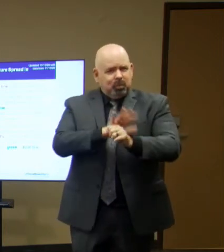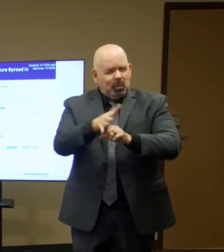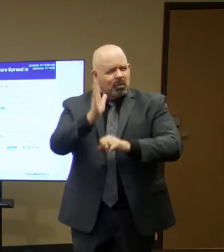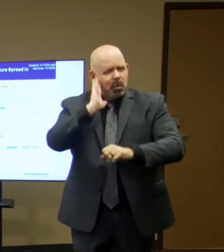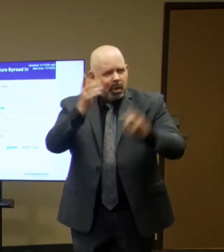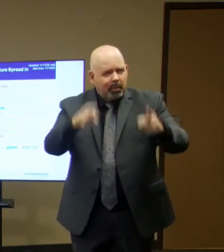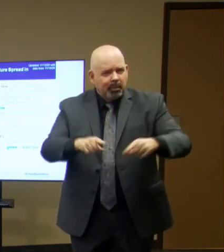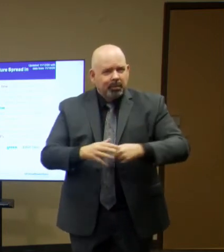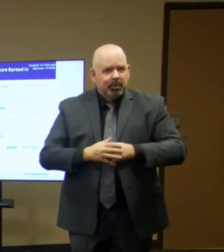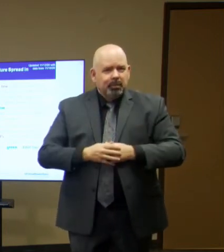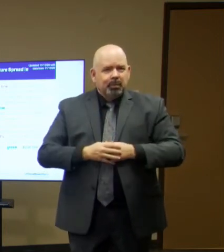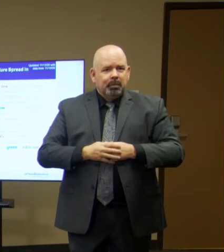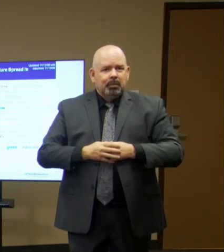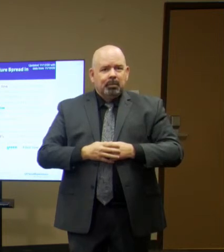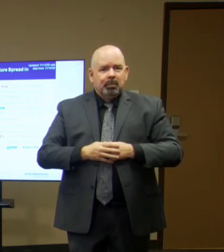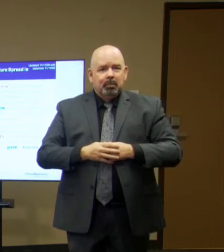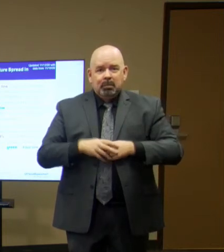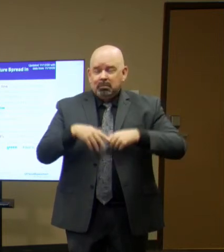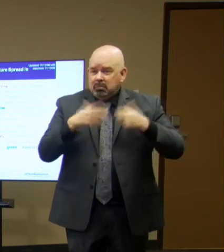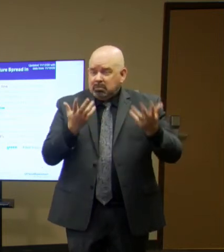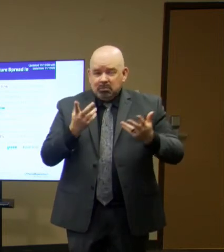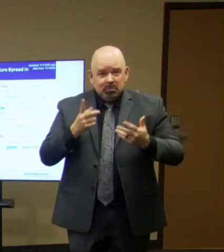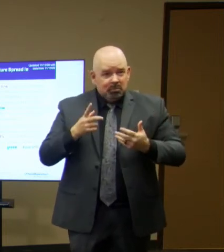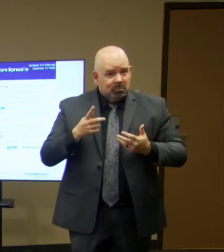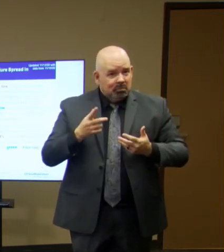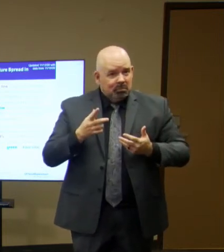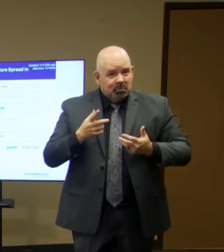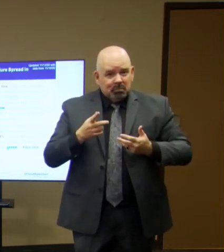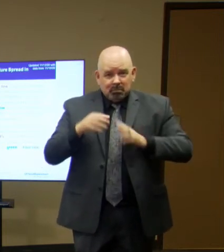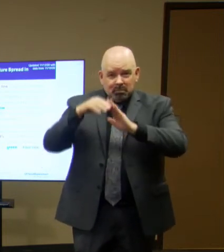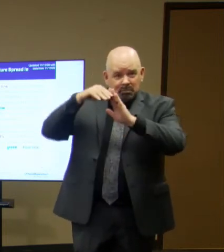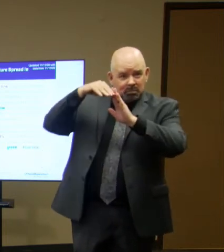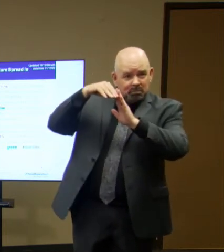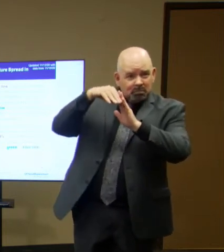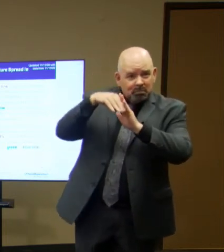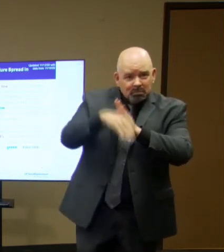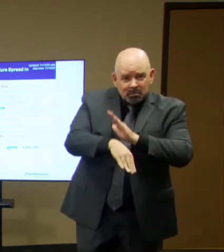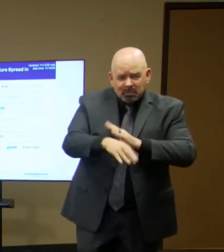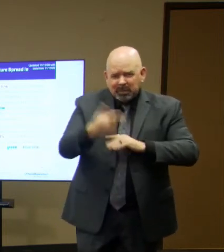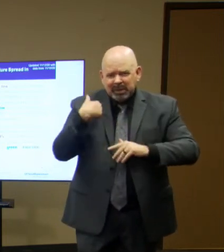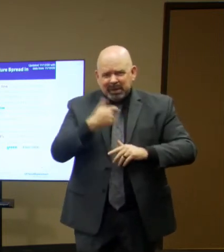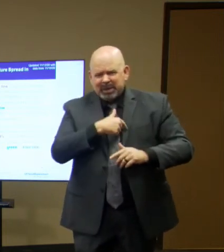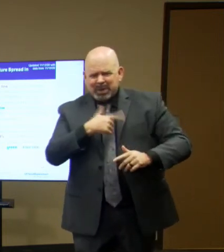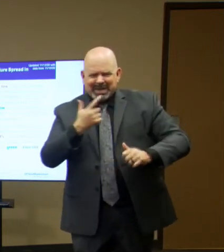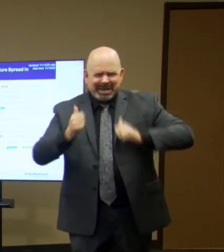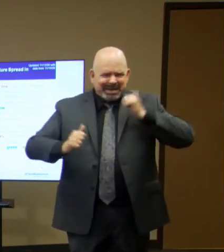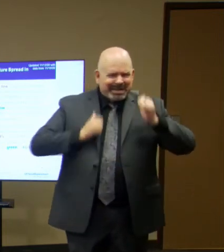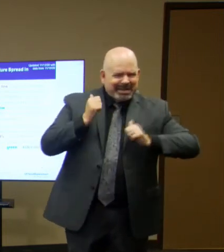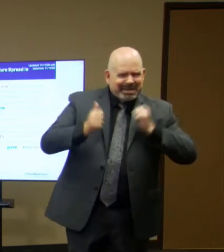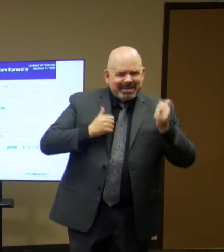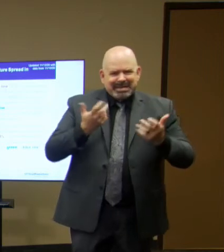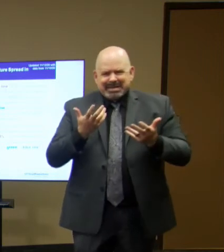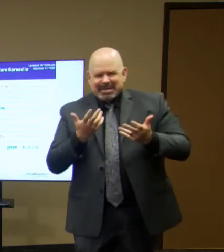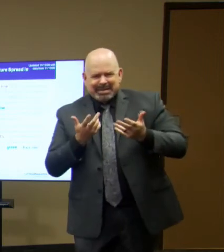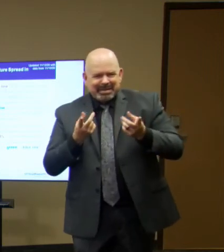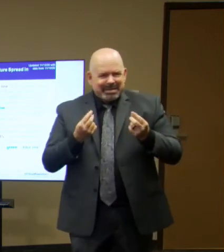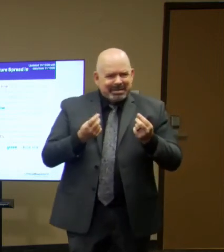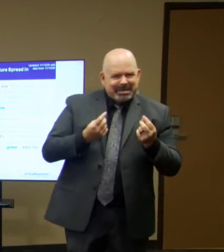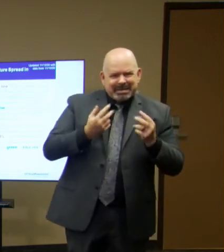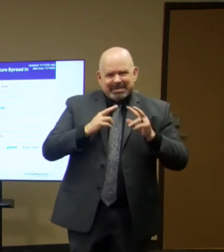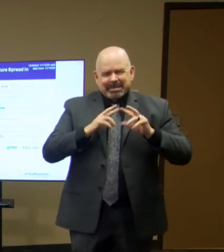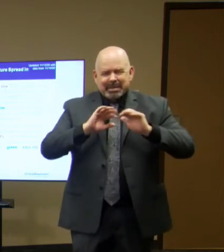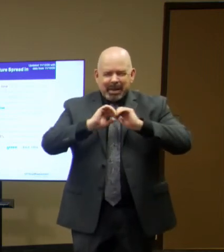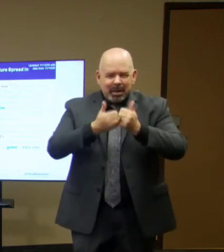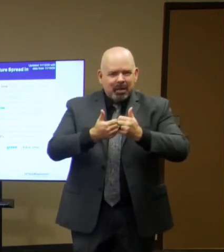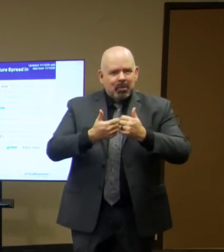do, we have got to act aggressively to stem the tide of this, or you're going to see numbers like